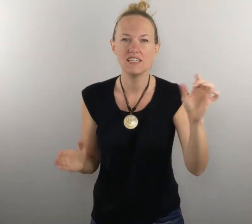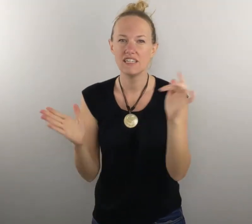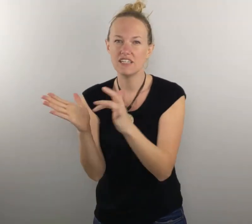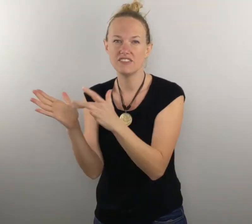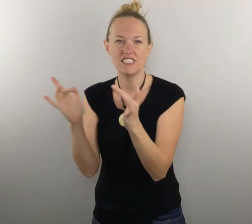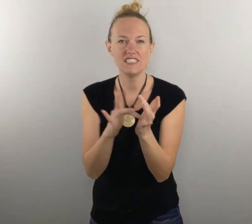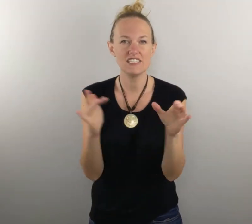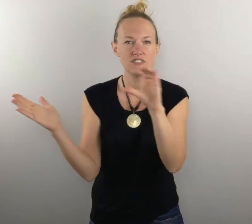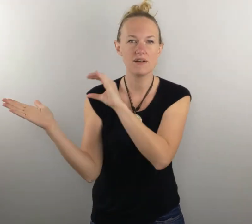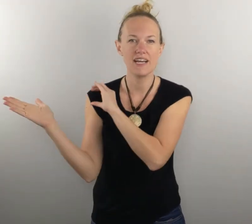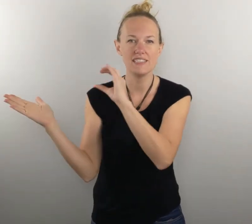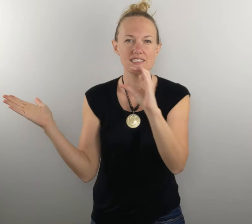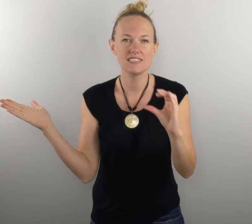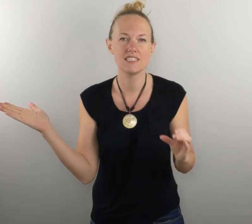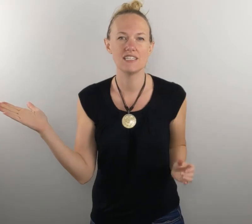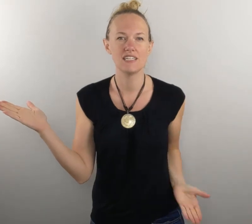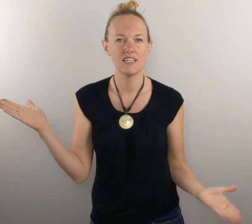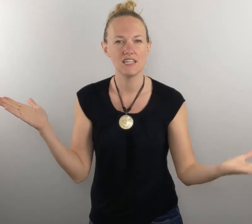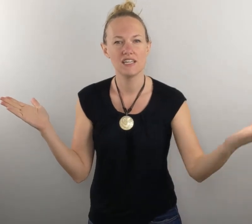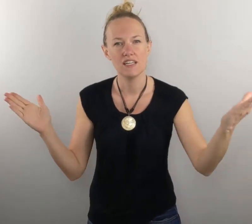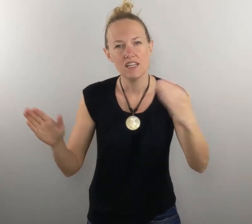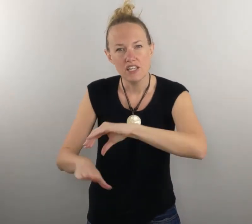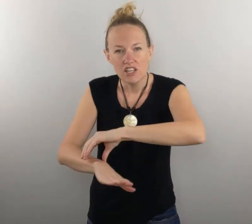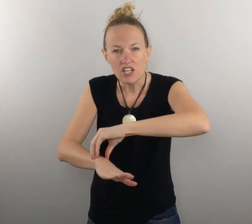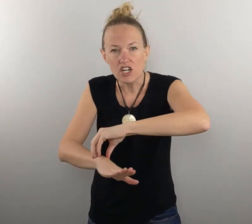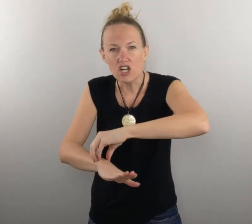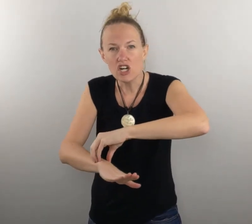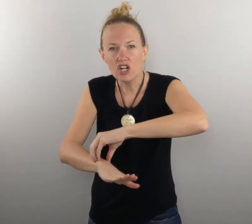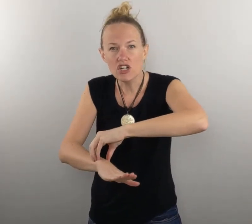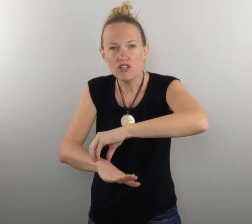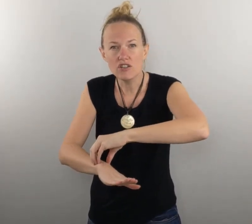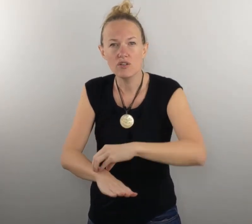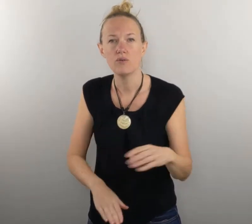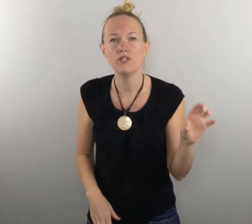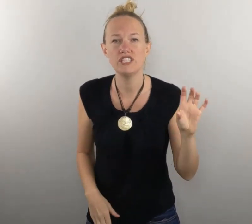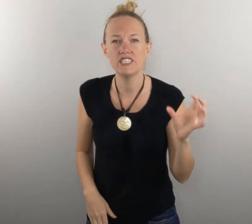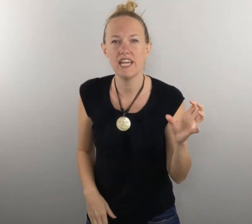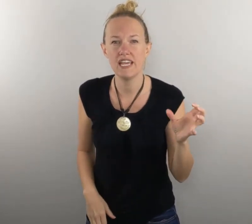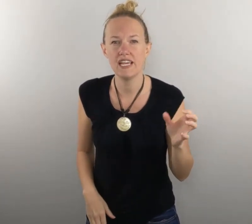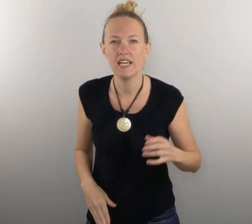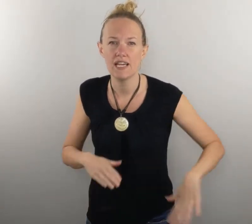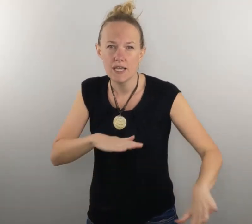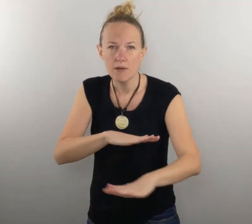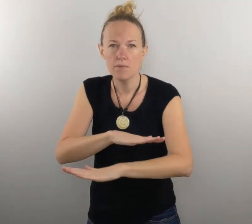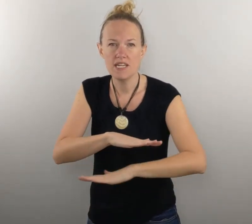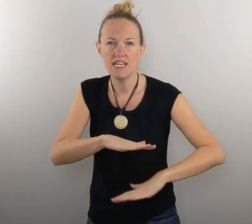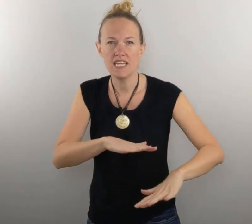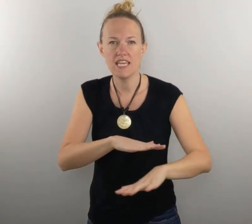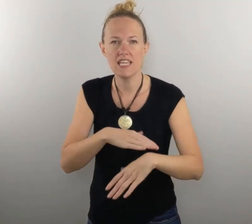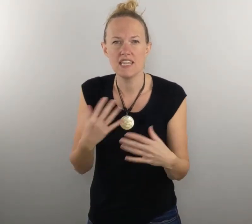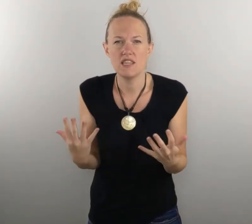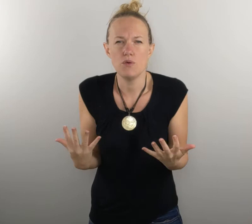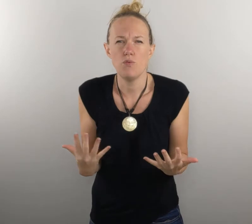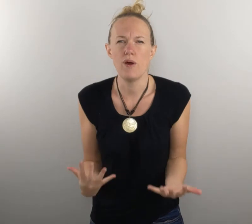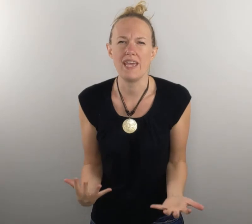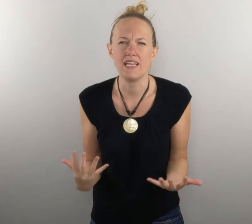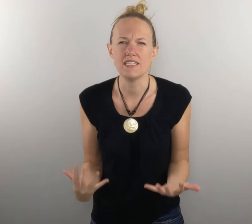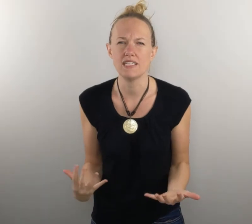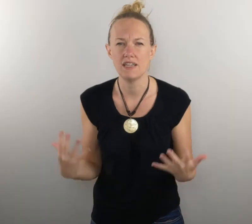of Jesus Christ, the earth would shake beneath the weight